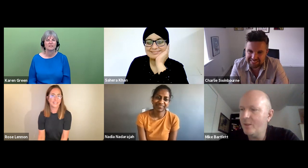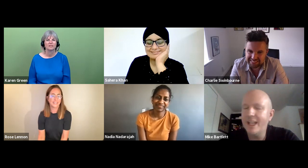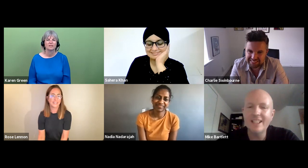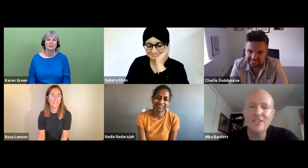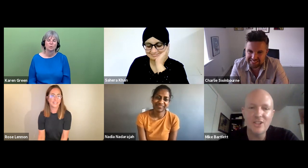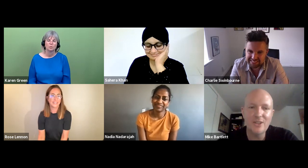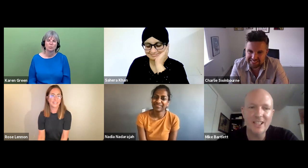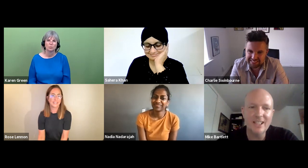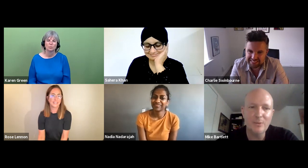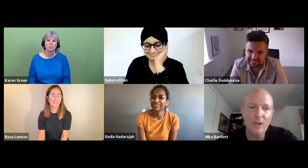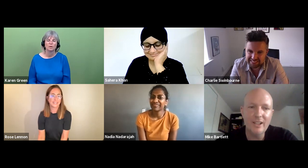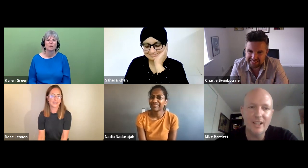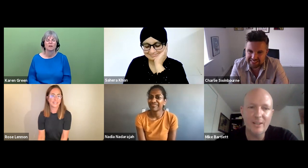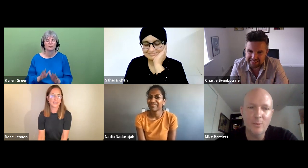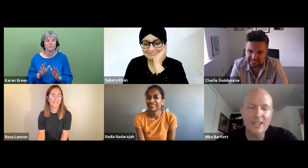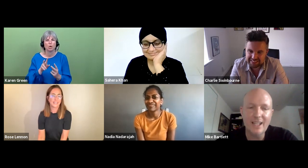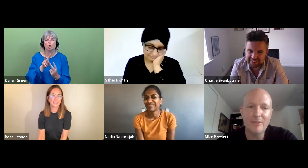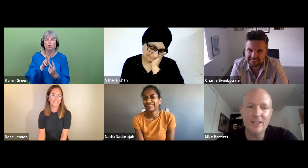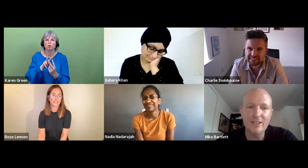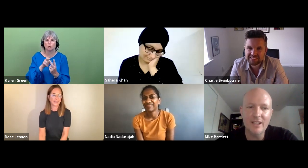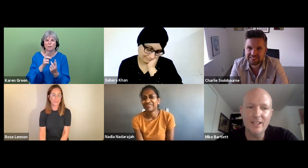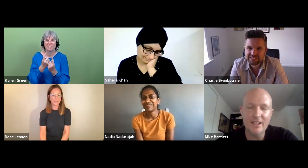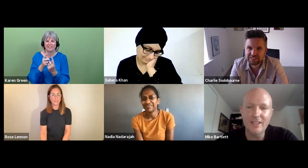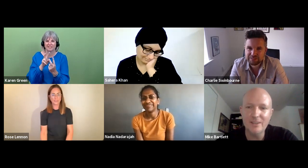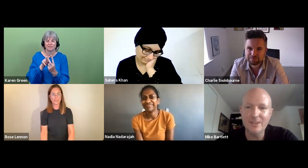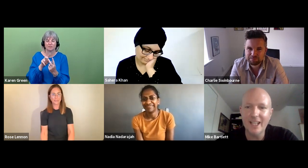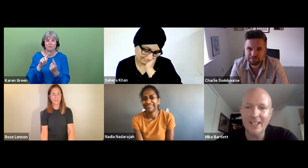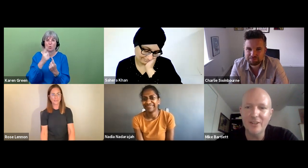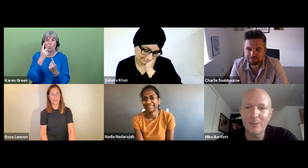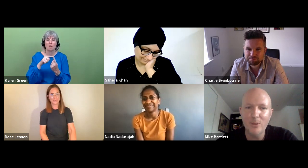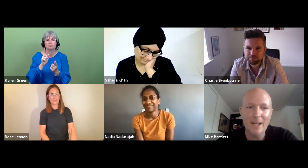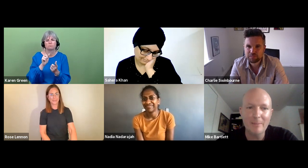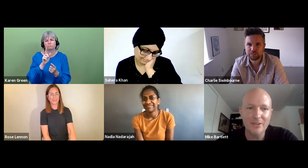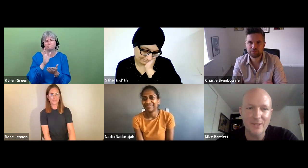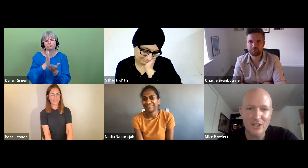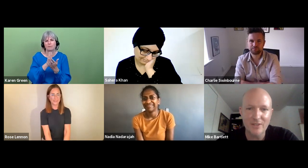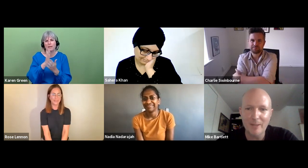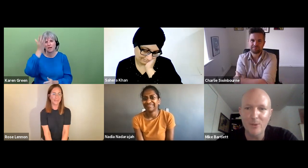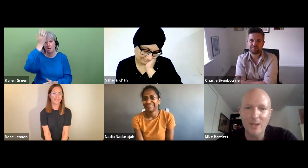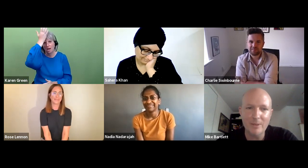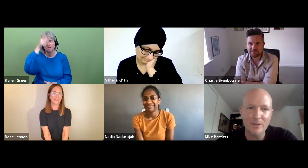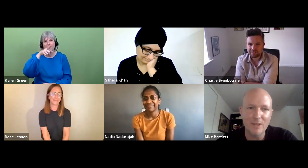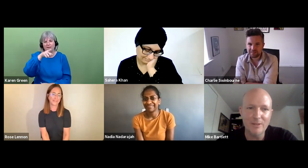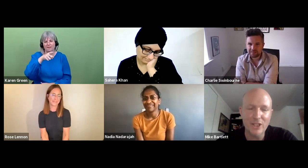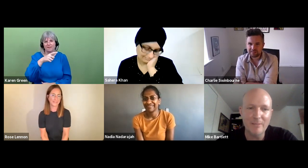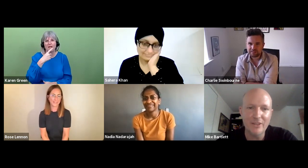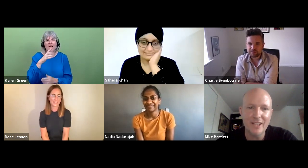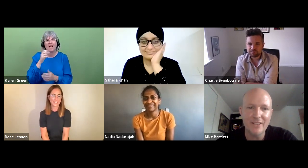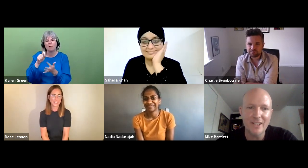Well, I think there's two things. I think one is absolutely like Nadia was saying, and there's a Paul Abbott version of that. Paul Abbott, who wrote Shameless, says that